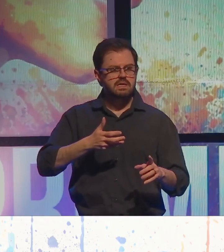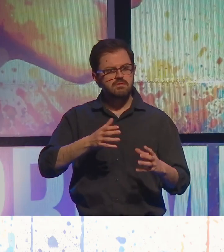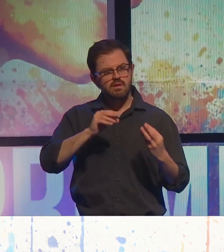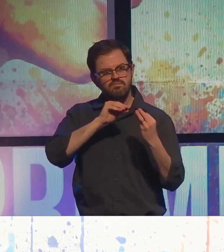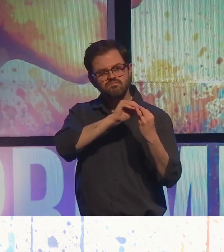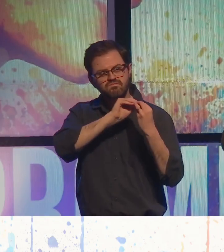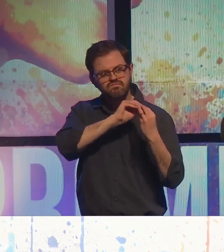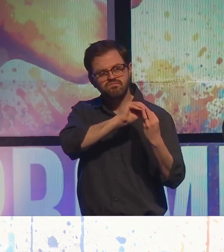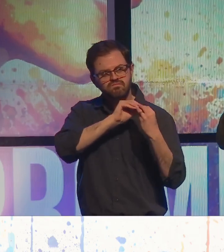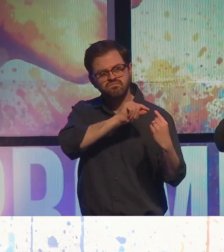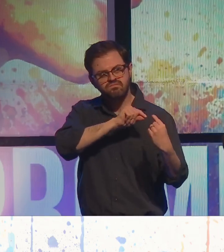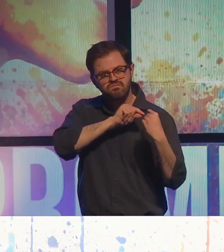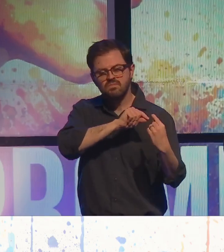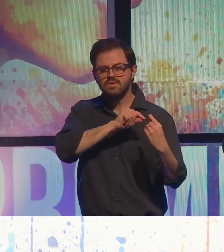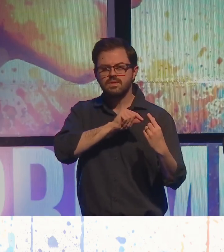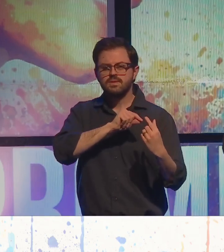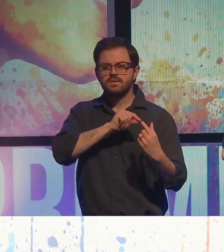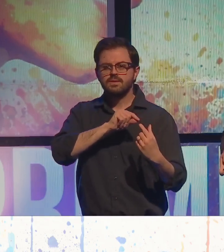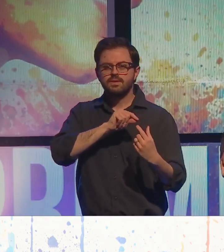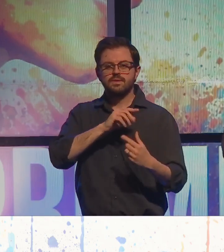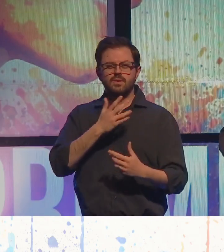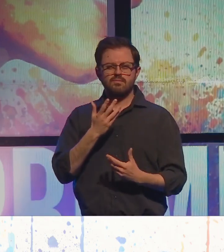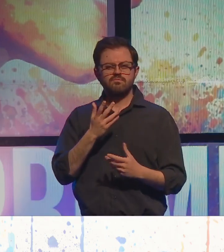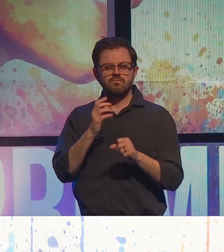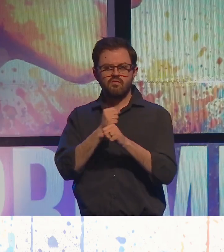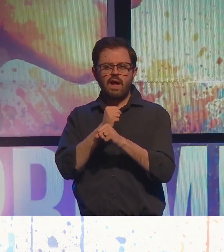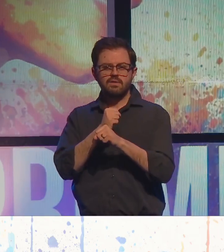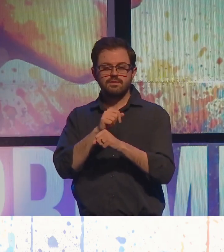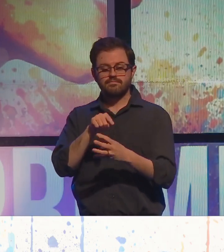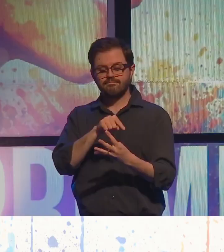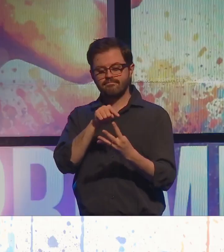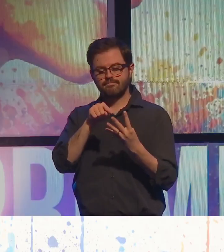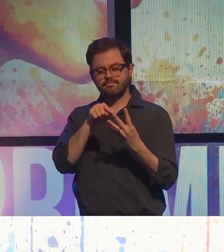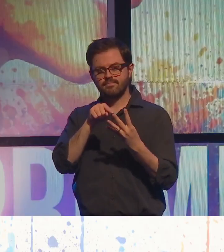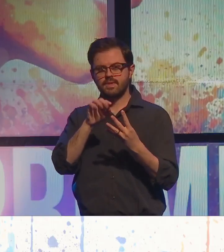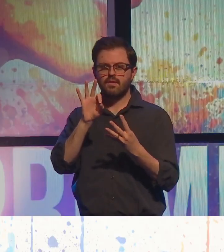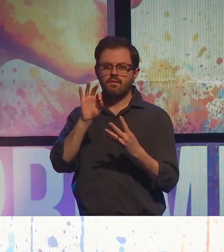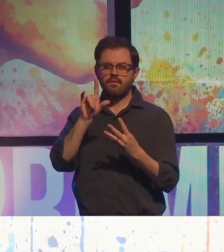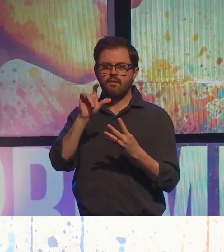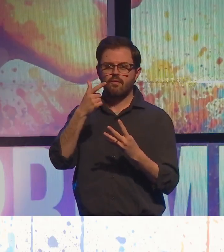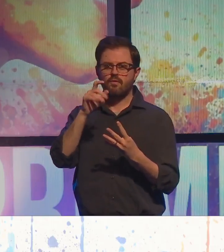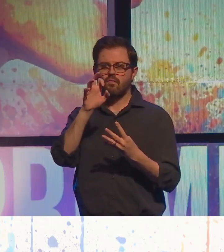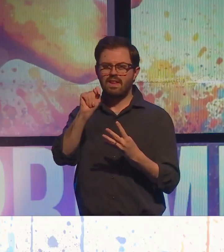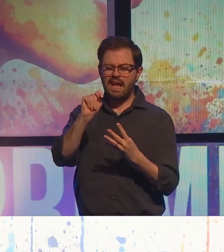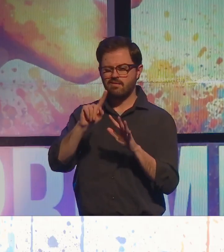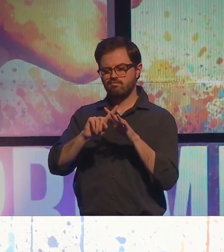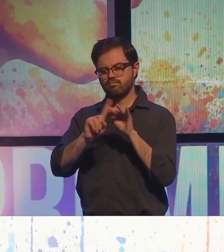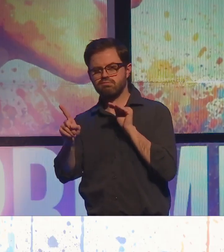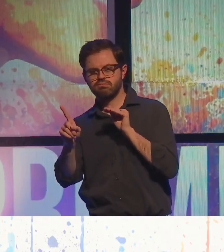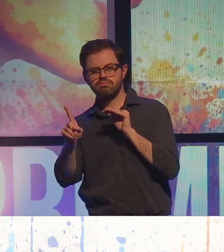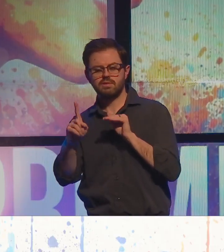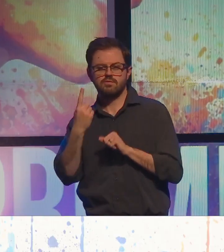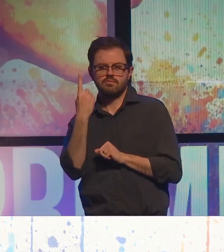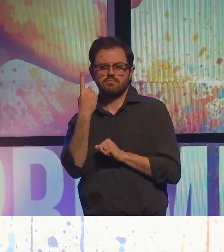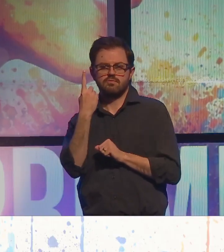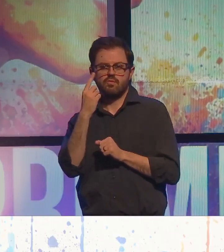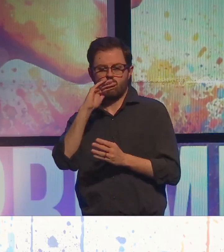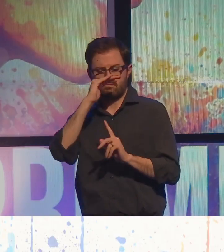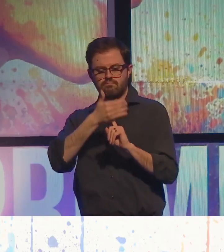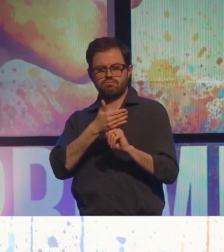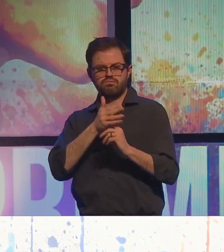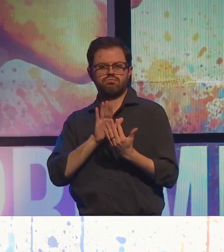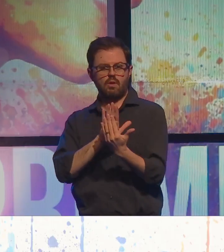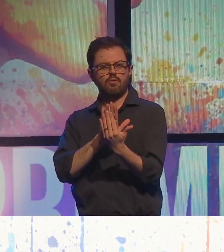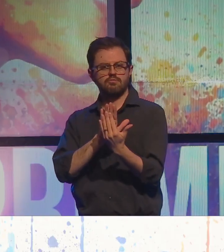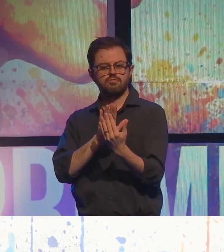right? We don't pause things, so we fight it. Or there's flight. Right? Flight is a self-protection mode where we flee,